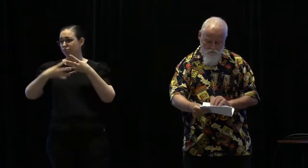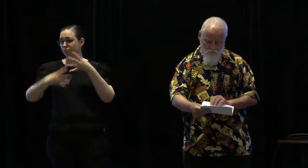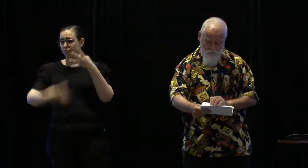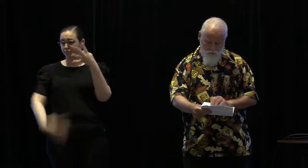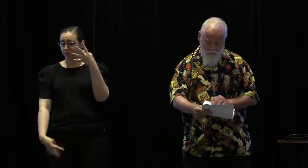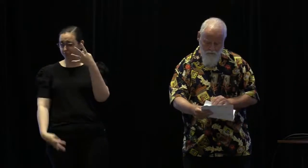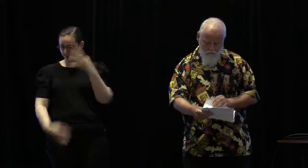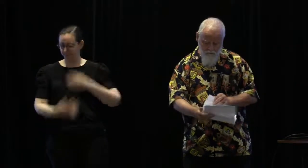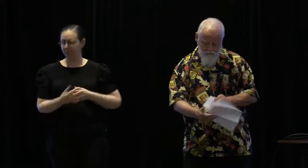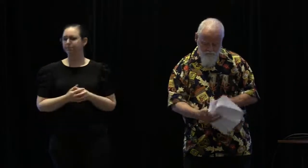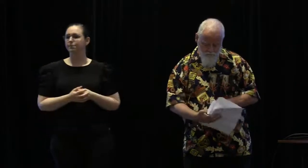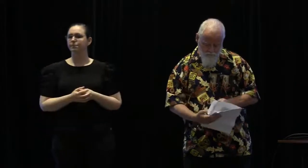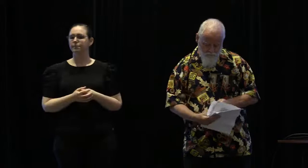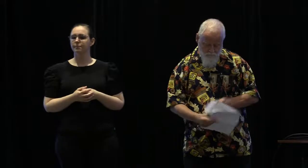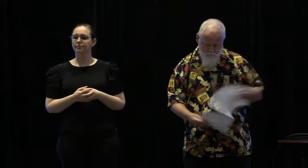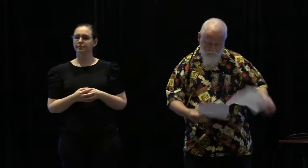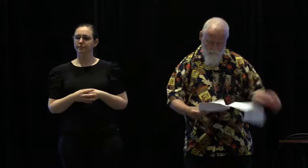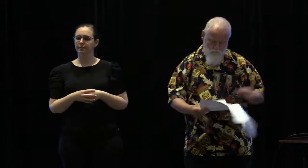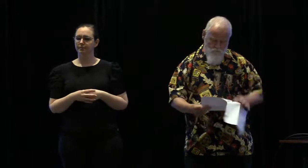Bright Place Women's